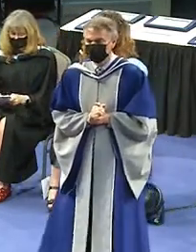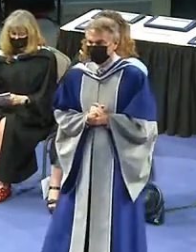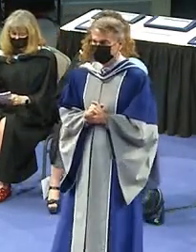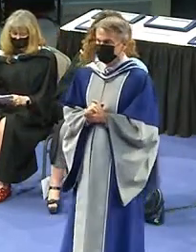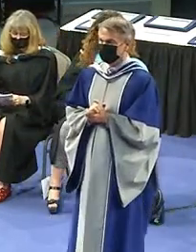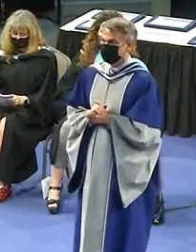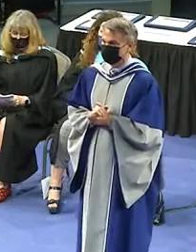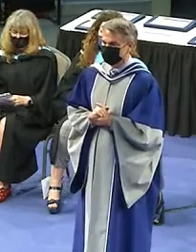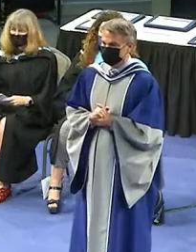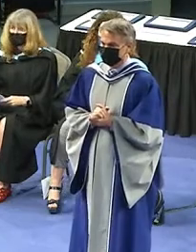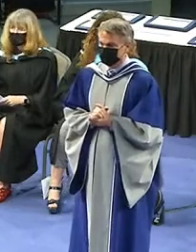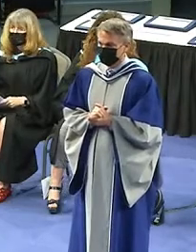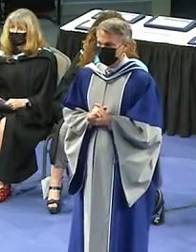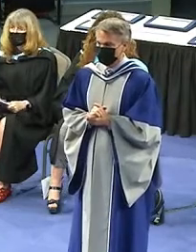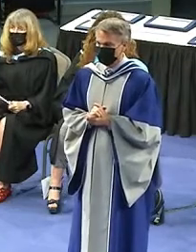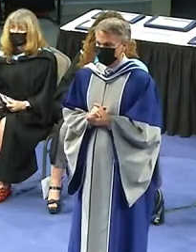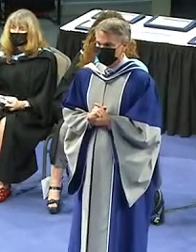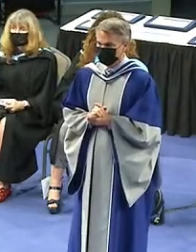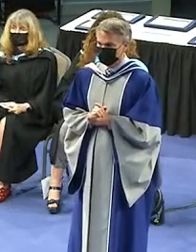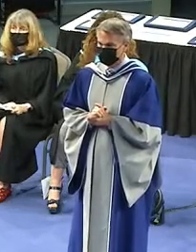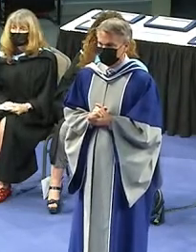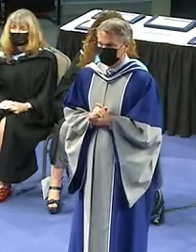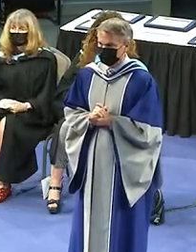Connor Johnson.